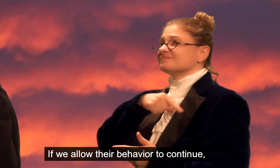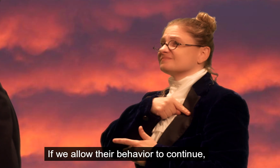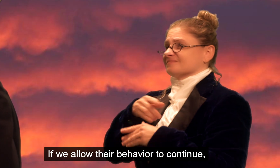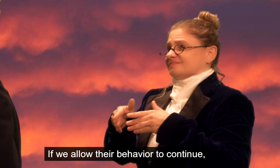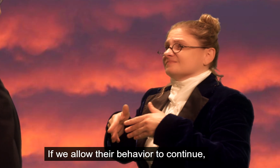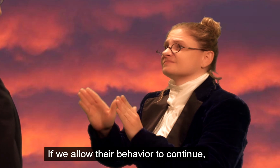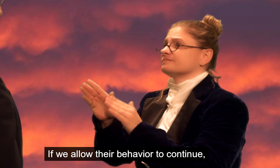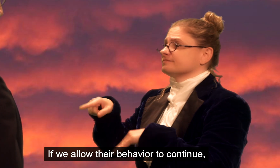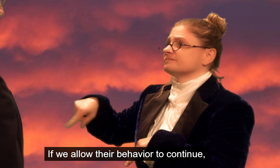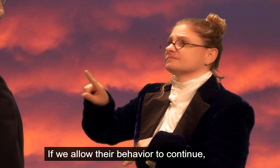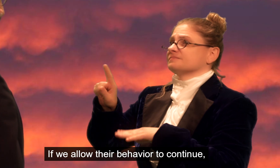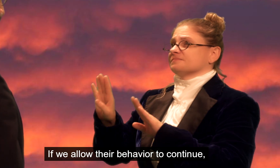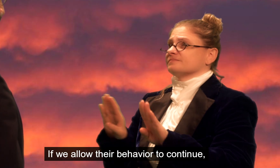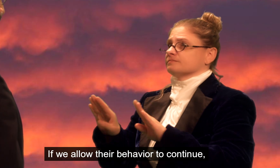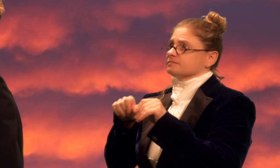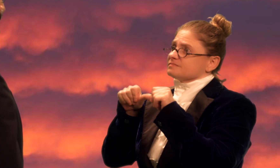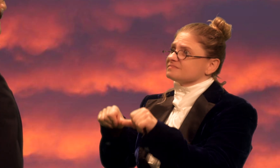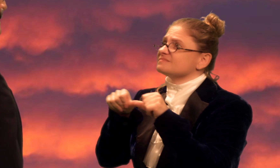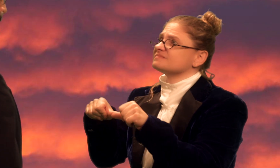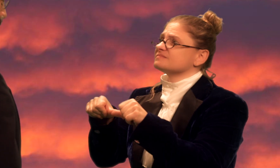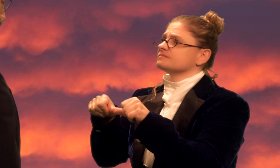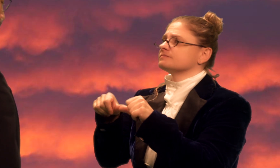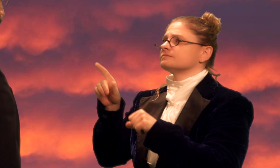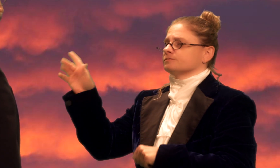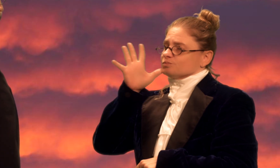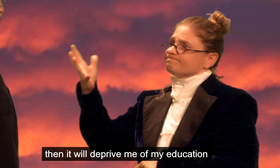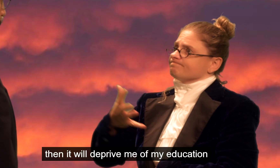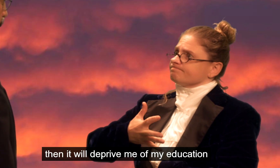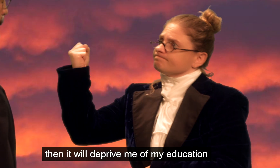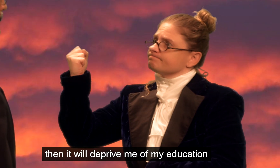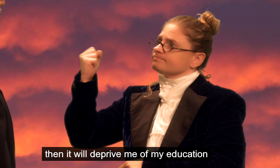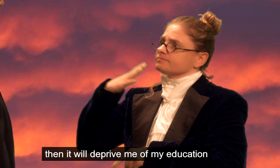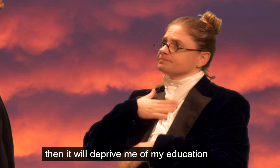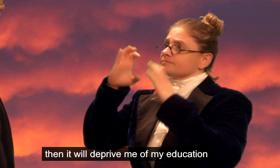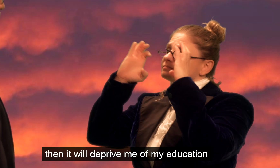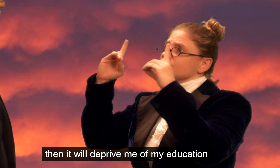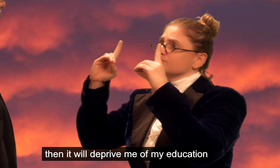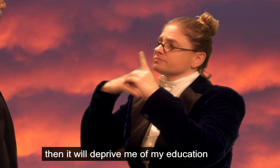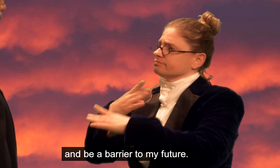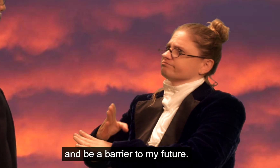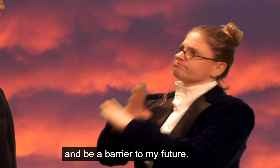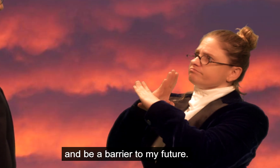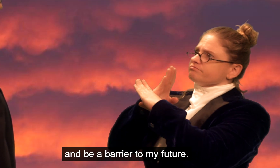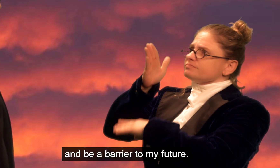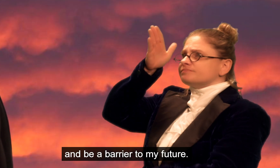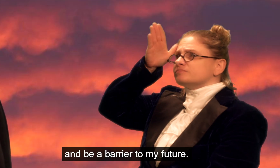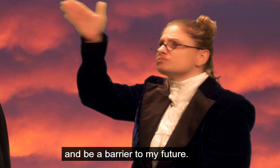If we allow their behavior to continue, then it will deprive me of my education and be a barrier to my